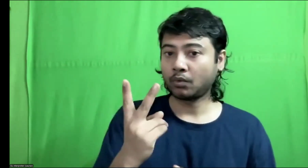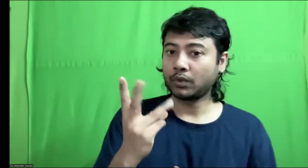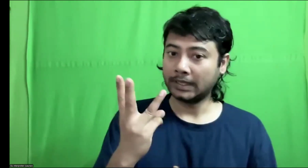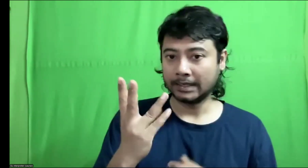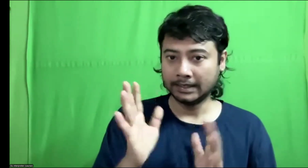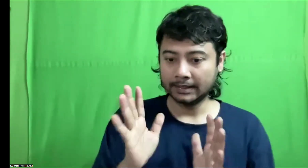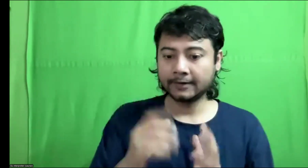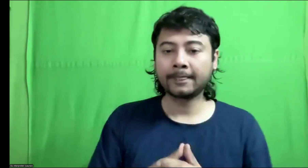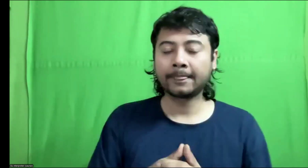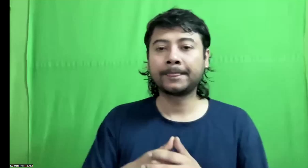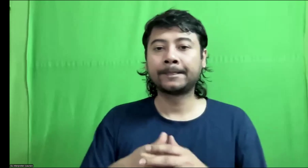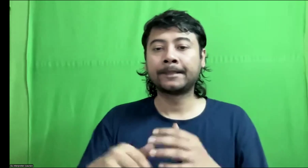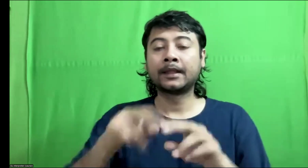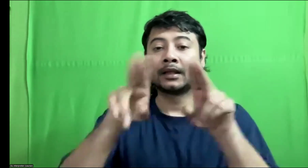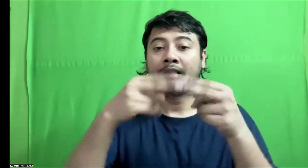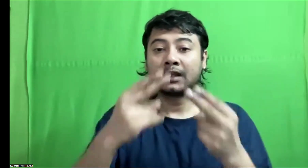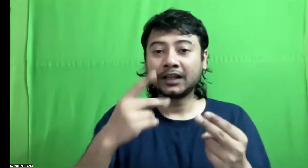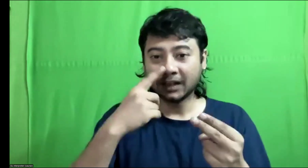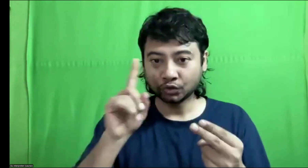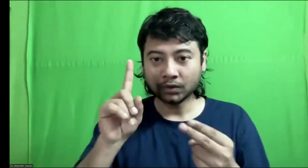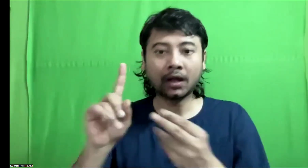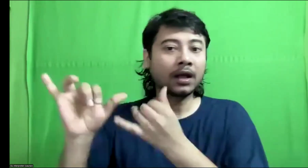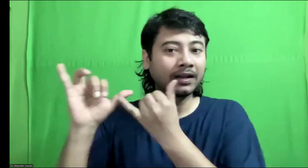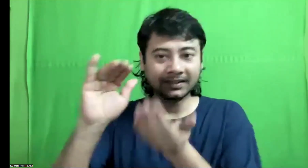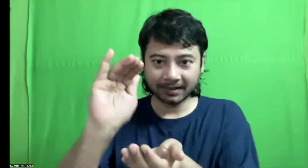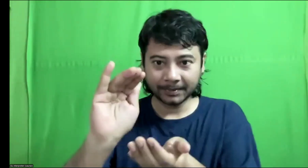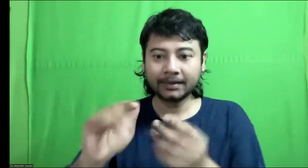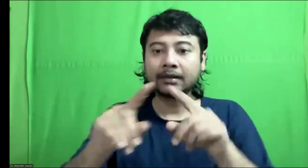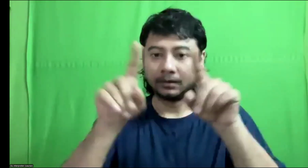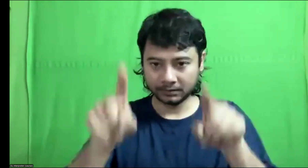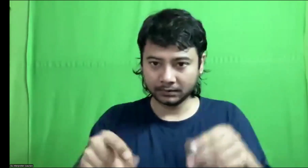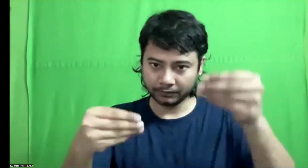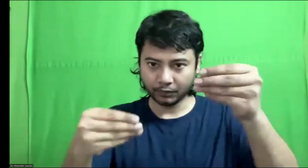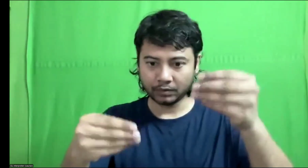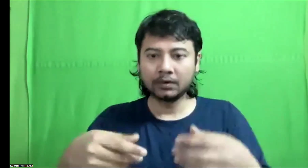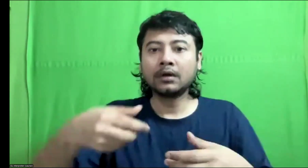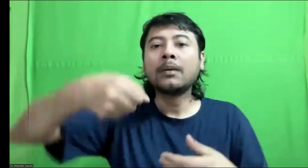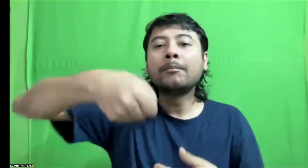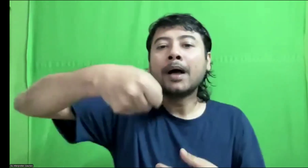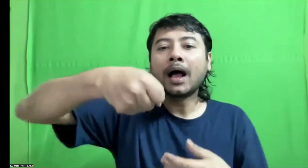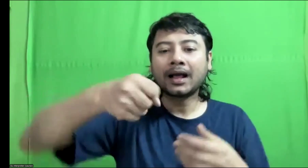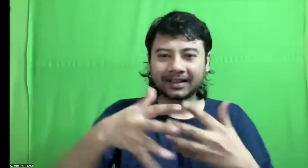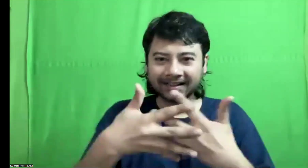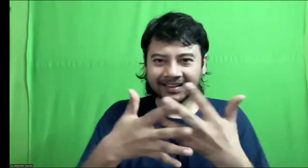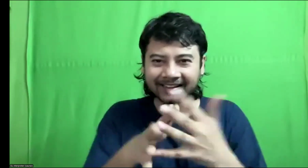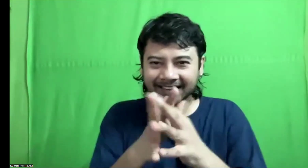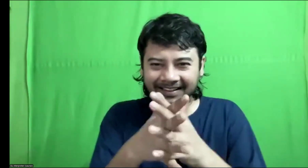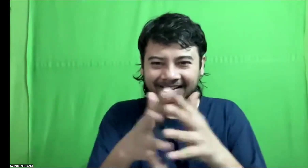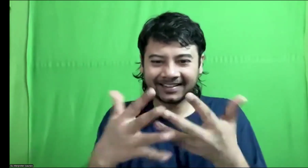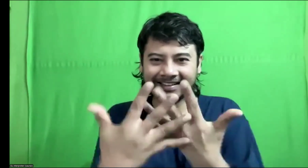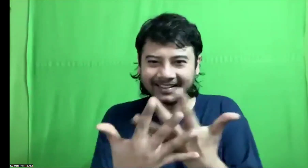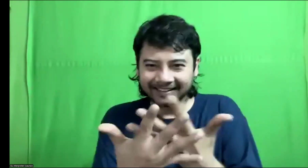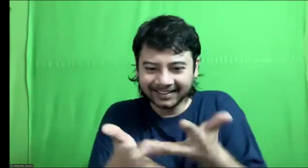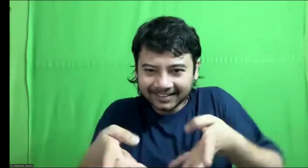neighbor. When the neighbor comes out, you give them that Deepak, you light it, and you tell, just offer